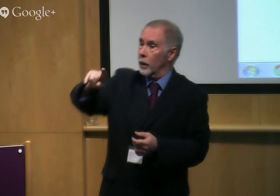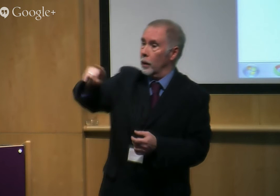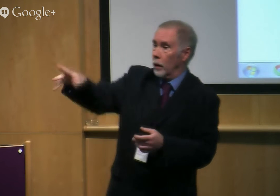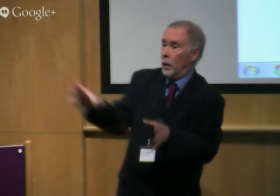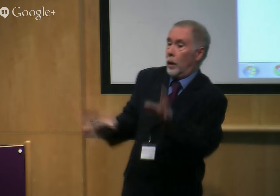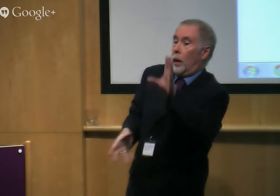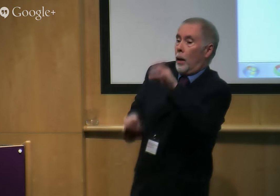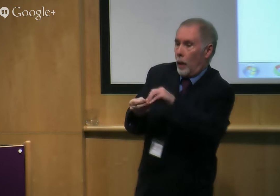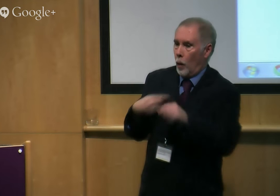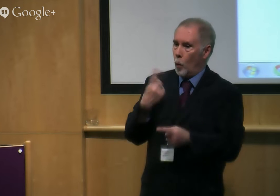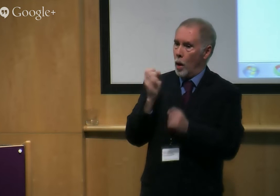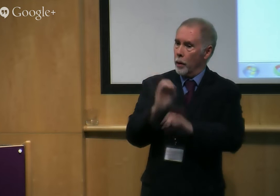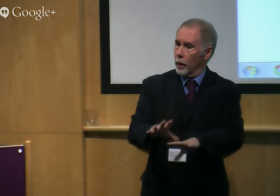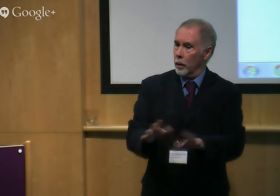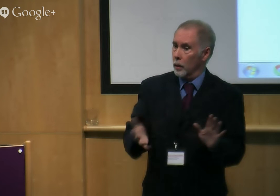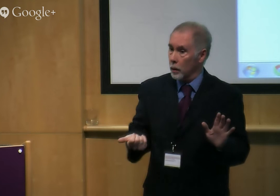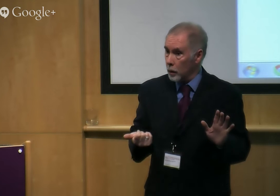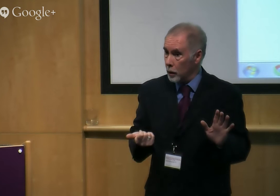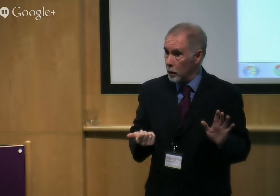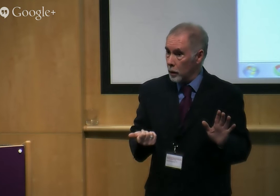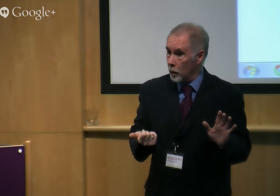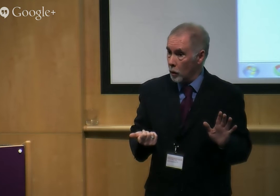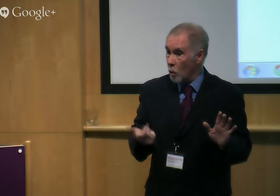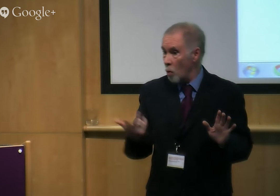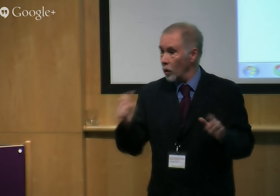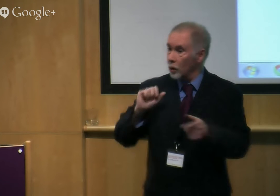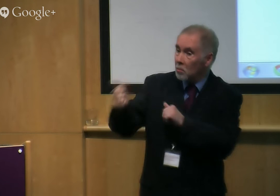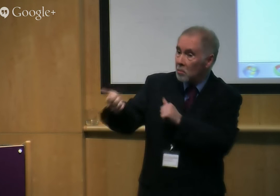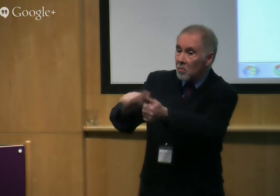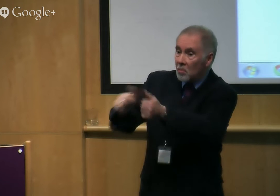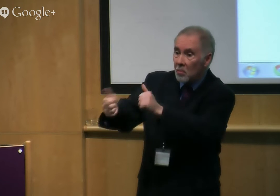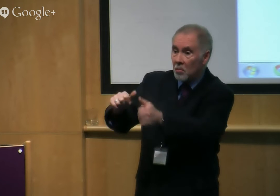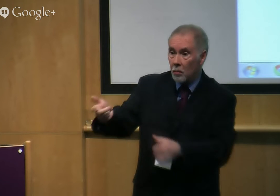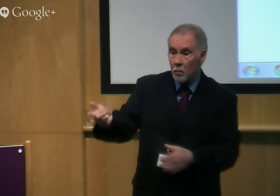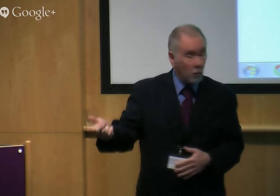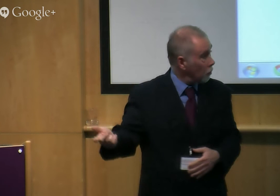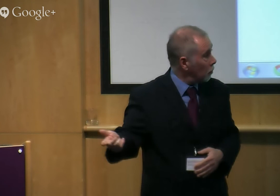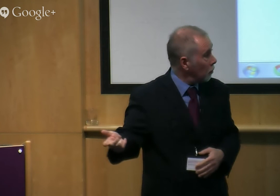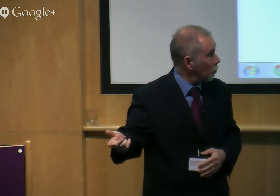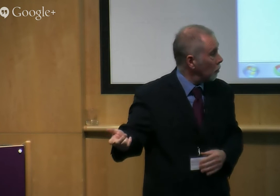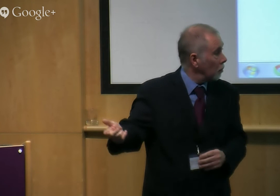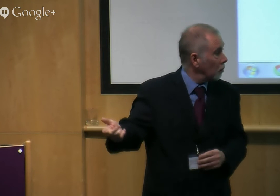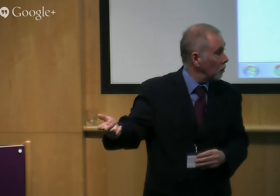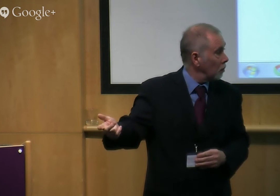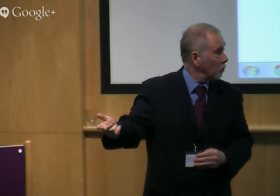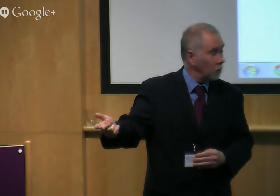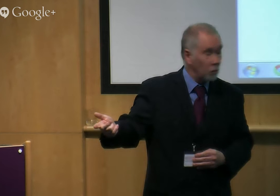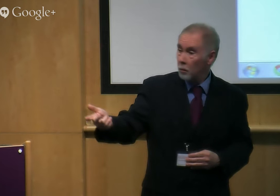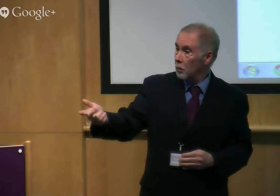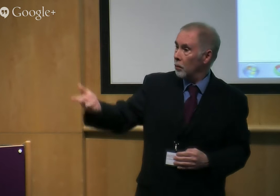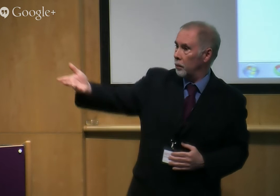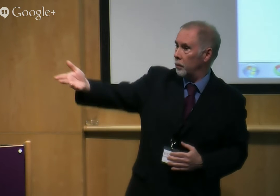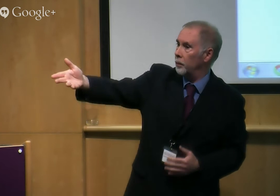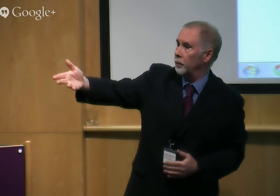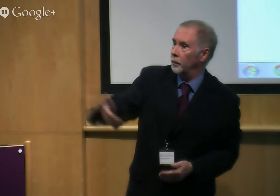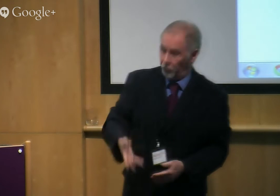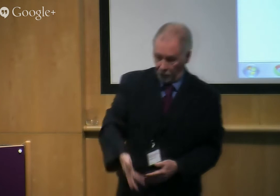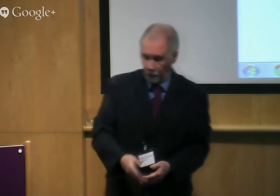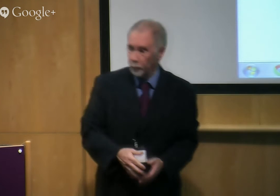Now, what I'm thinking is that it might be worth having all of the questions and then summarising a general answer. Do you think that will work in